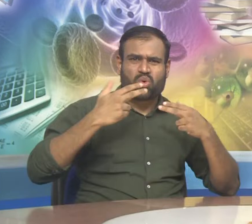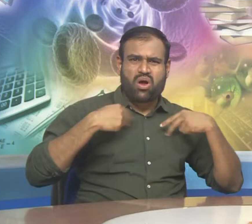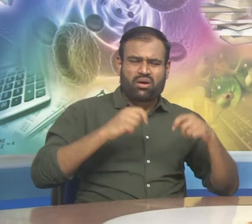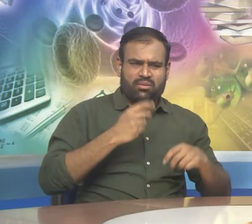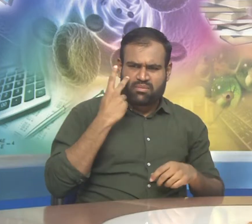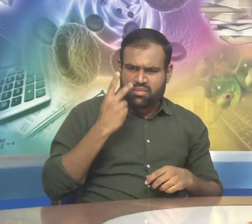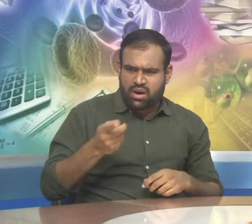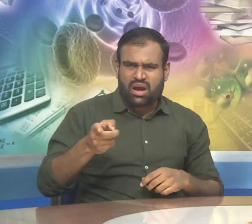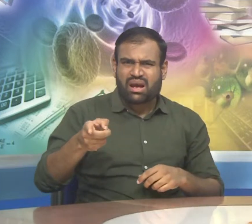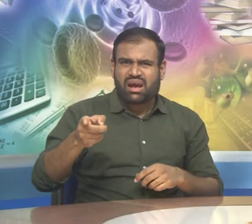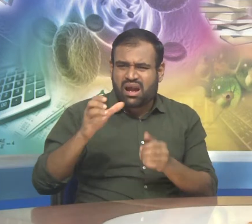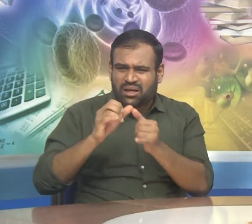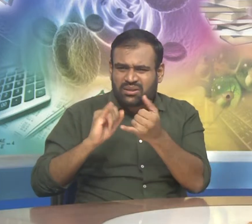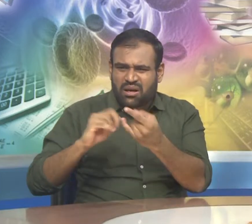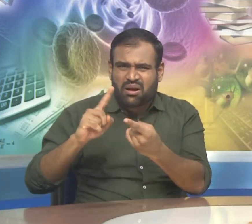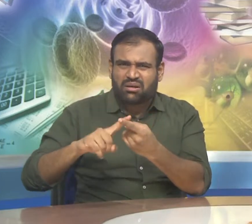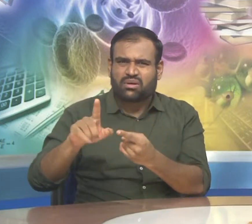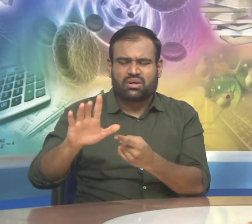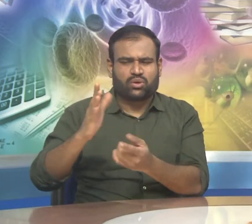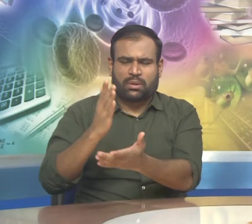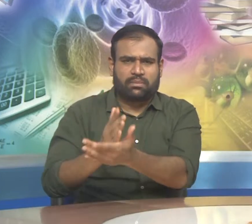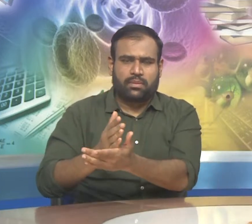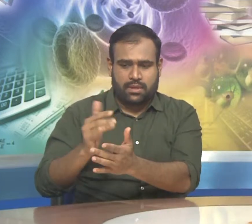some inferior court or